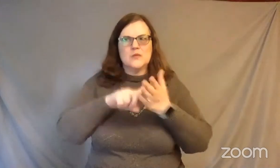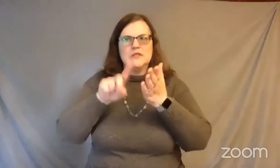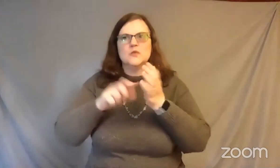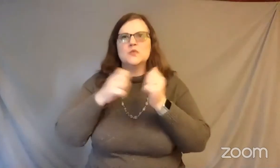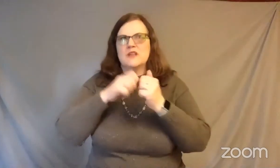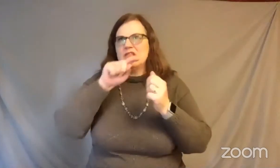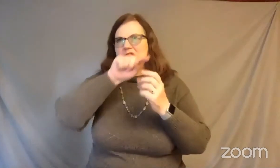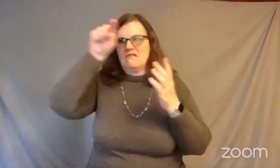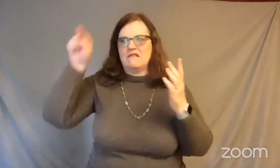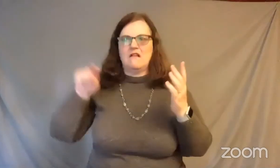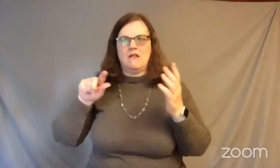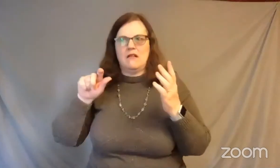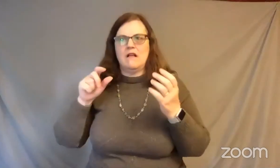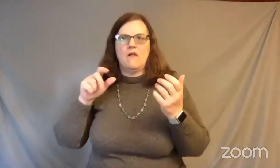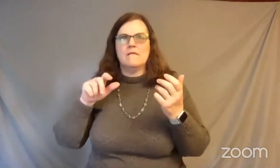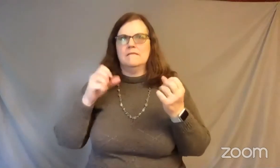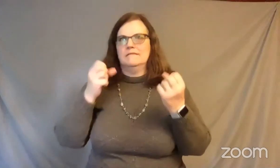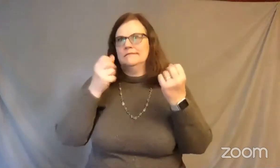I'd like to talk about late exposure.